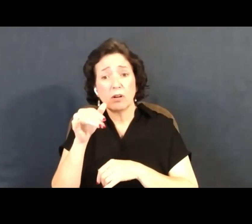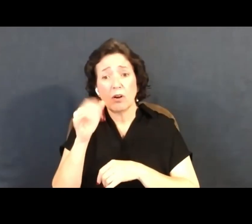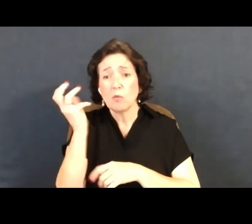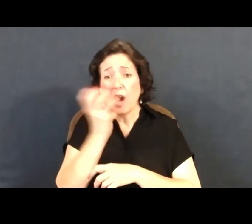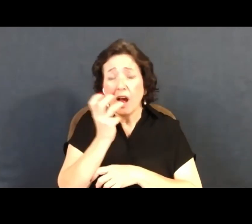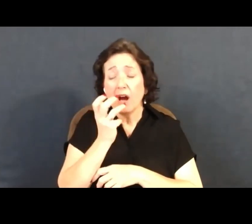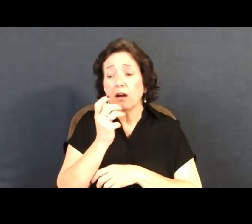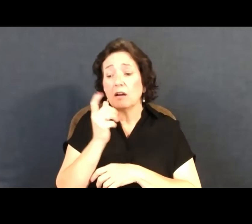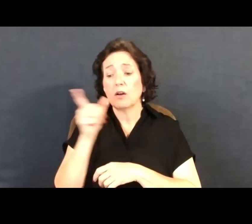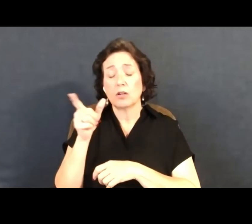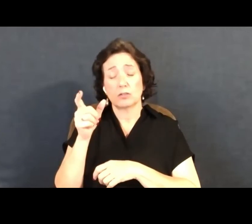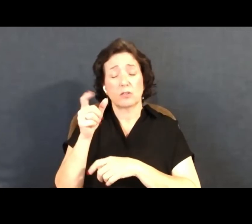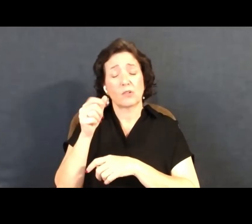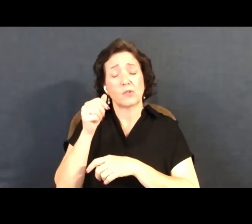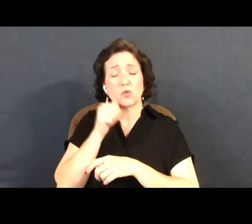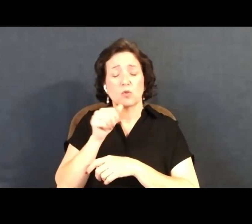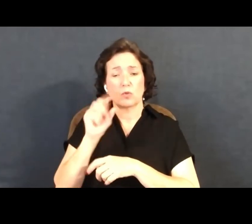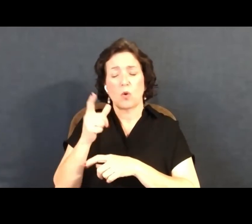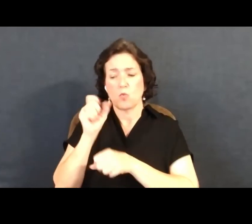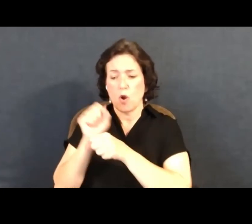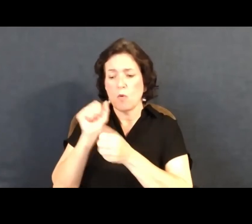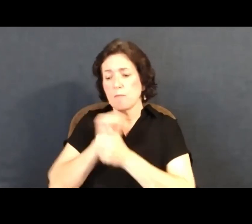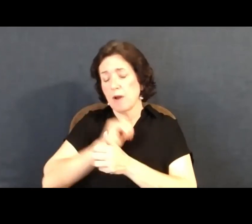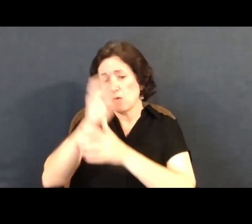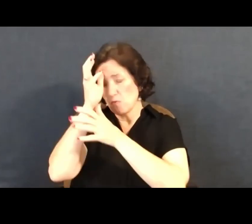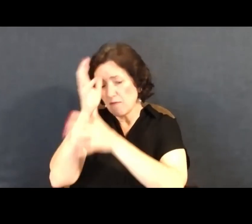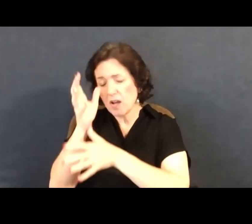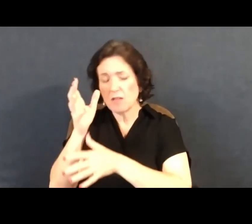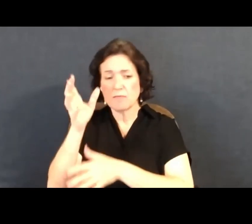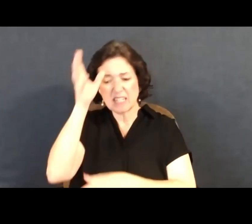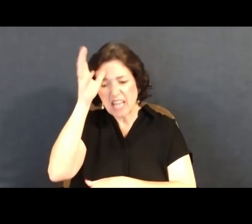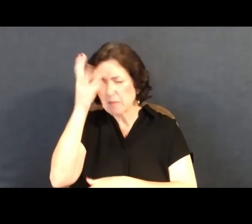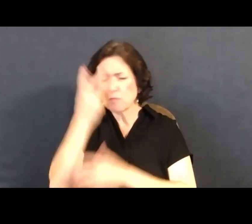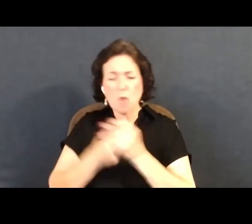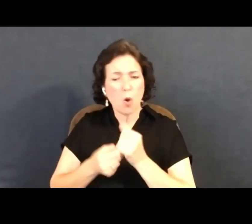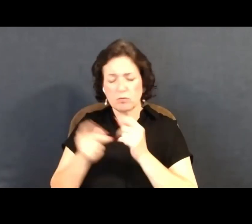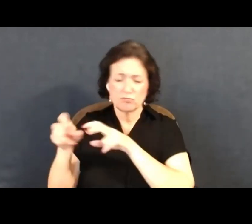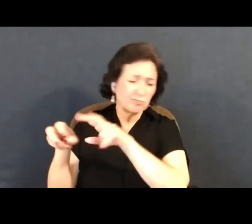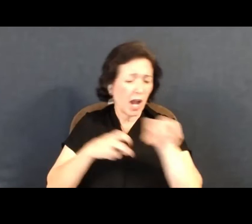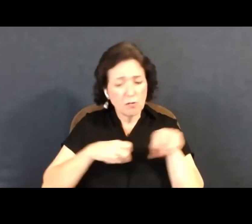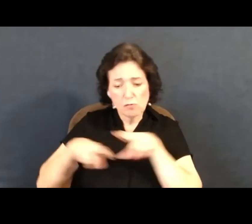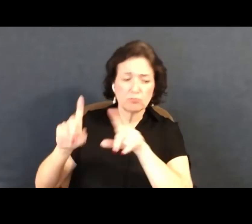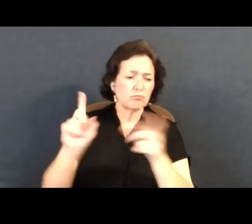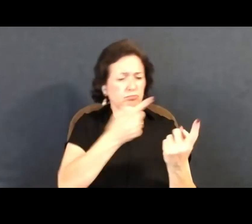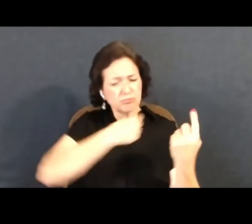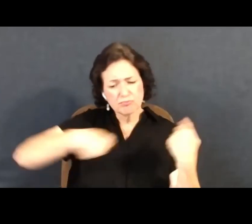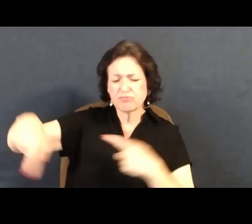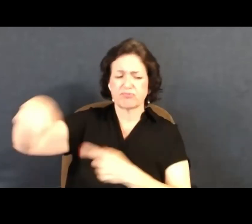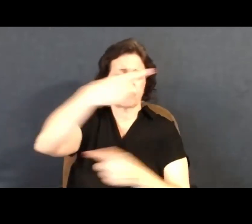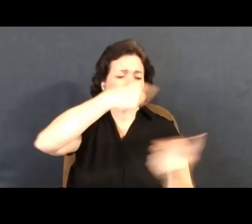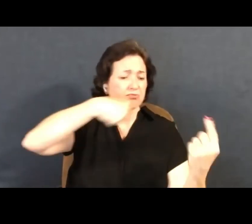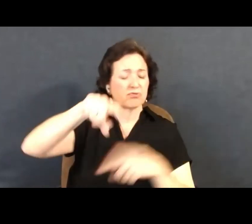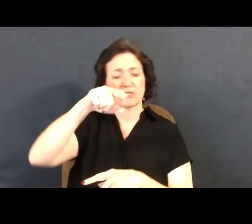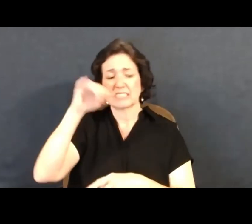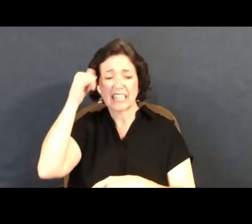worked with my grandpa and my father, and they would go out in the field, and that dog would go out in the field and circle around cows and pigs